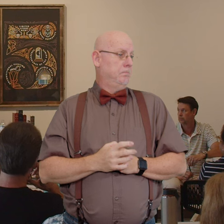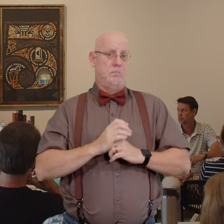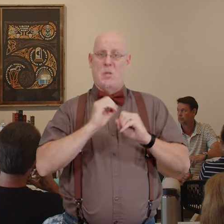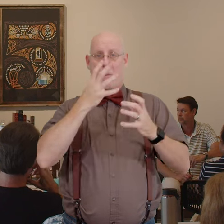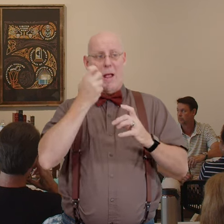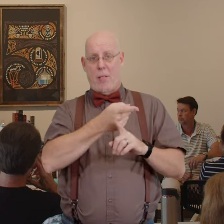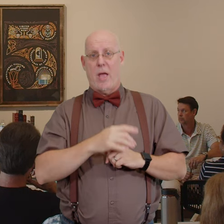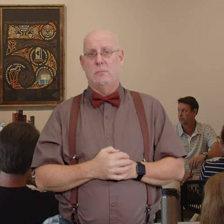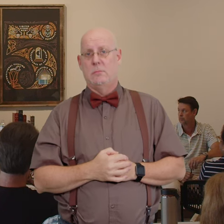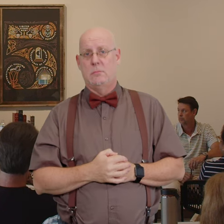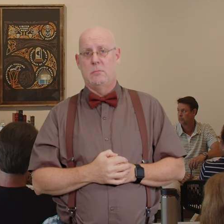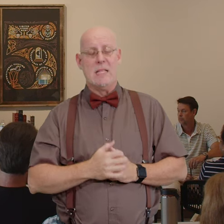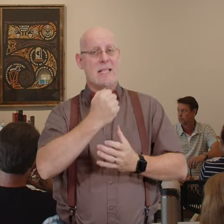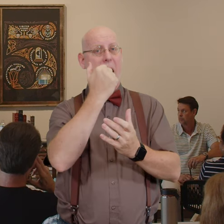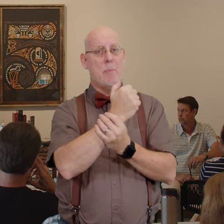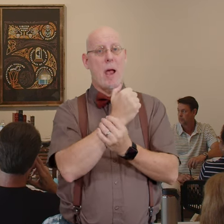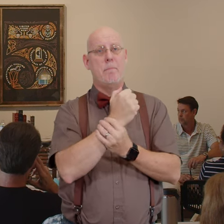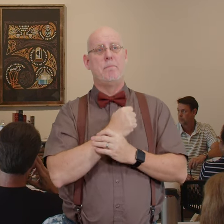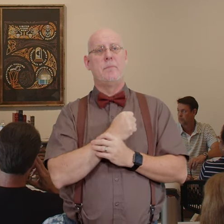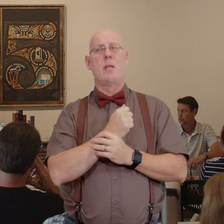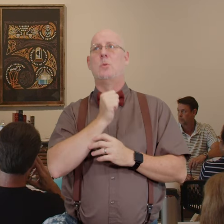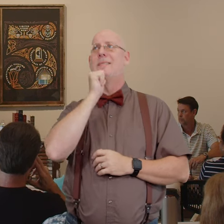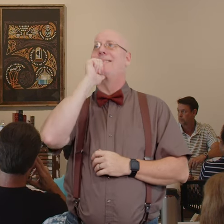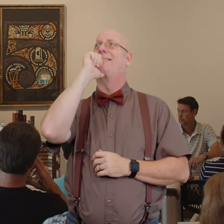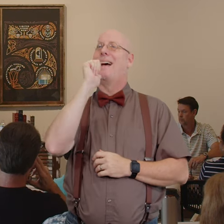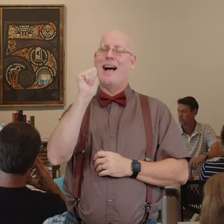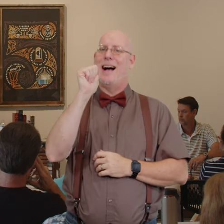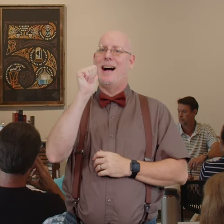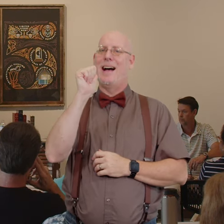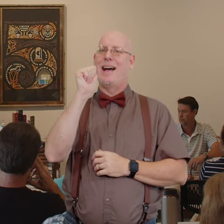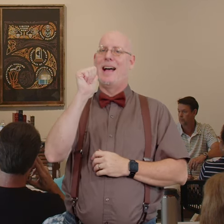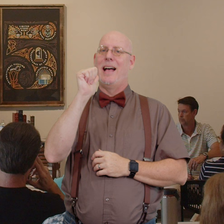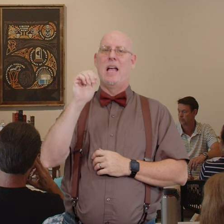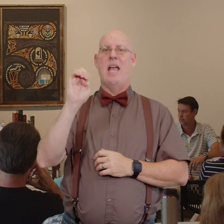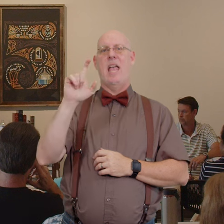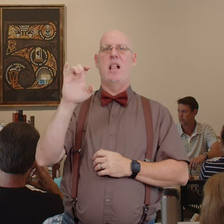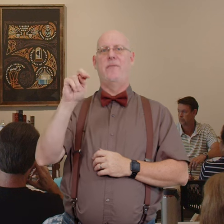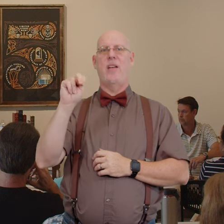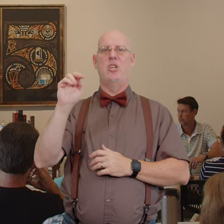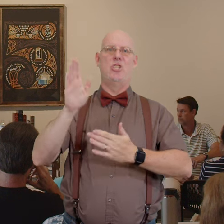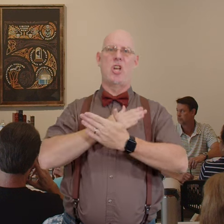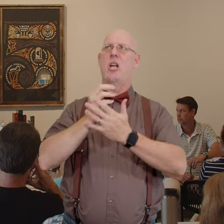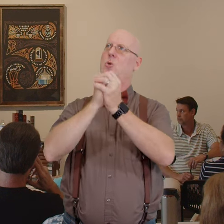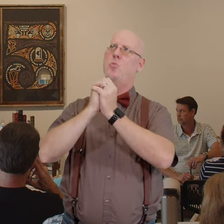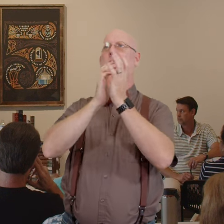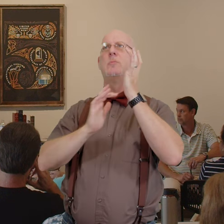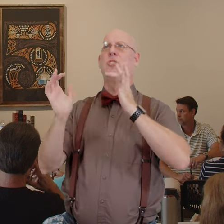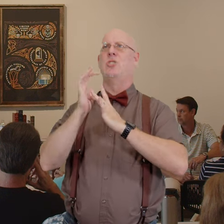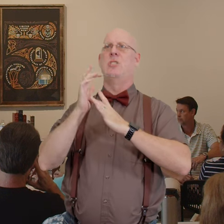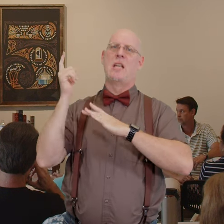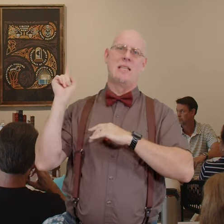Nobody gets mad about that. Abraham was not at an elevation concert worshiping